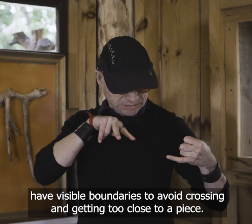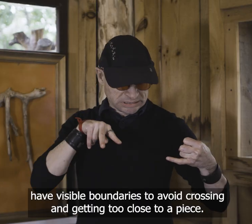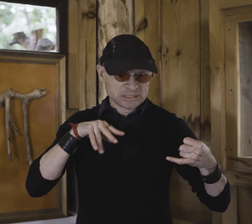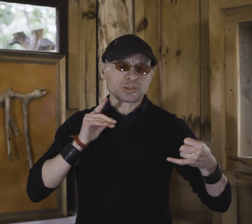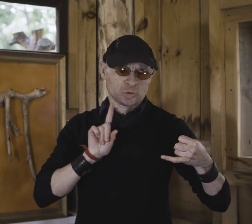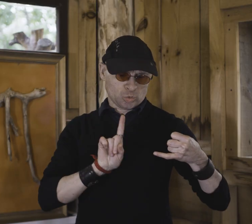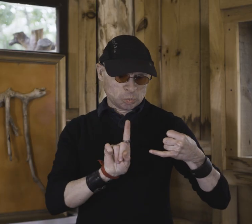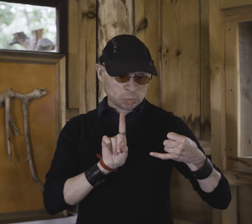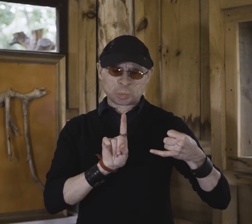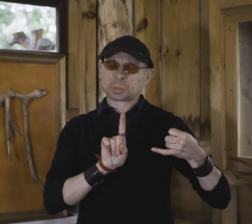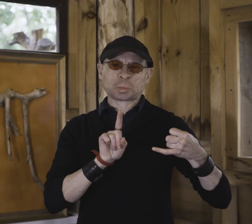piece.